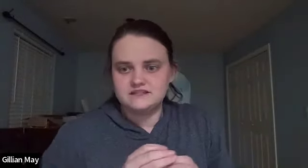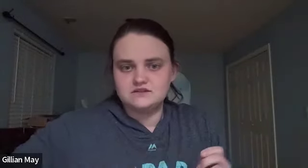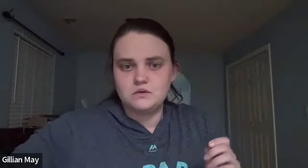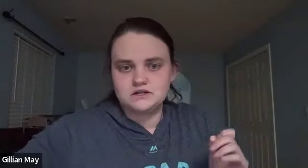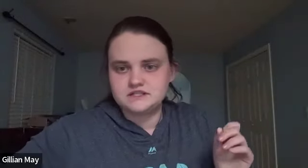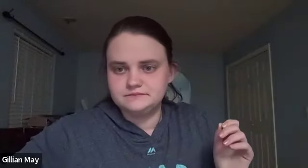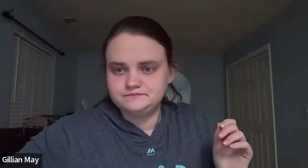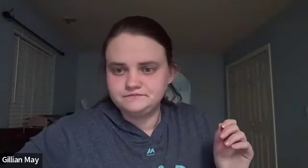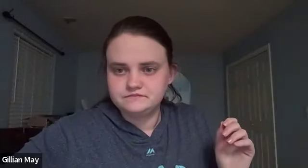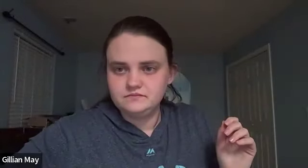the worst.